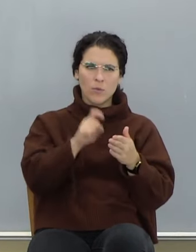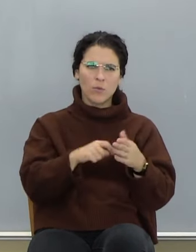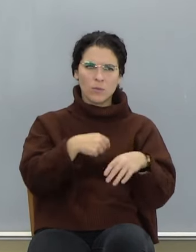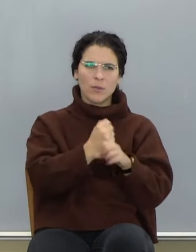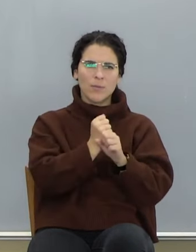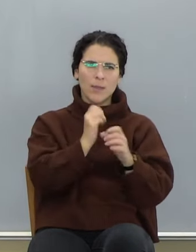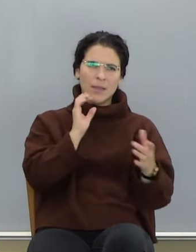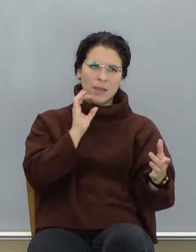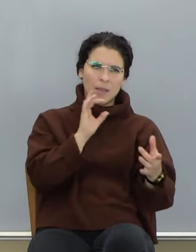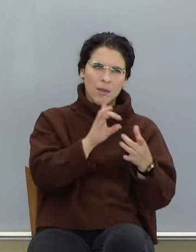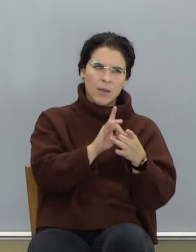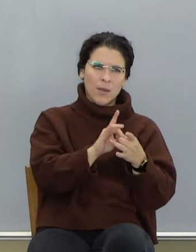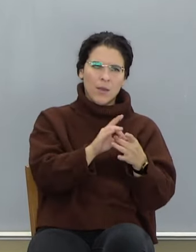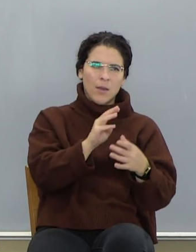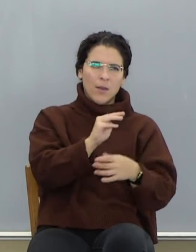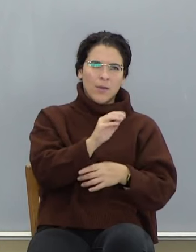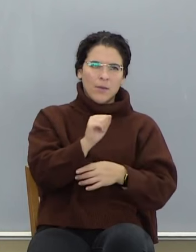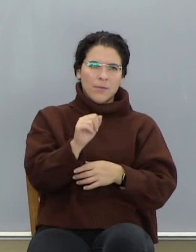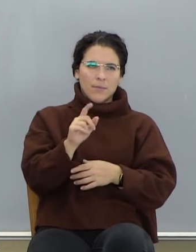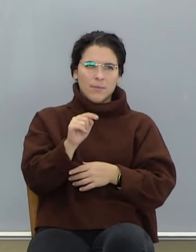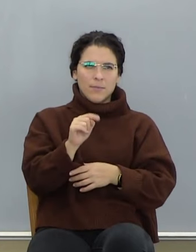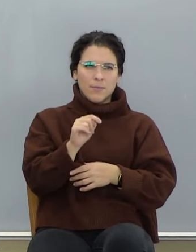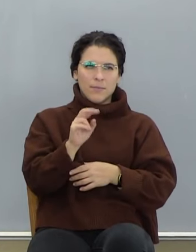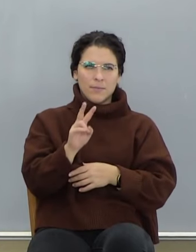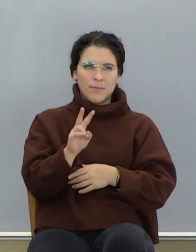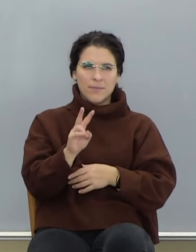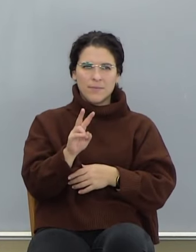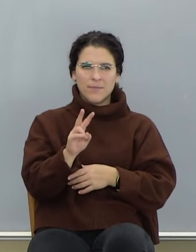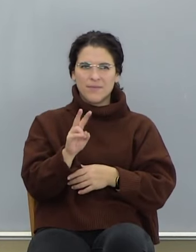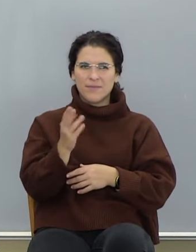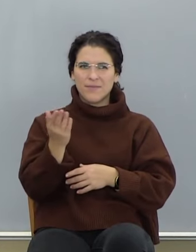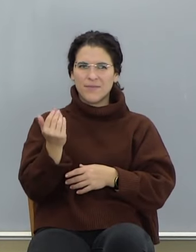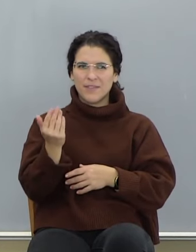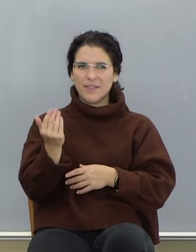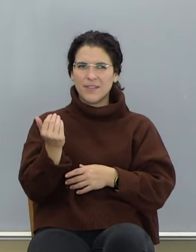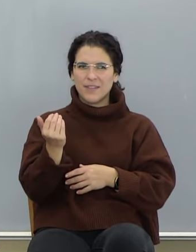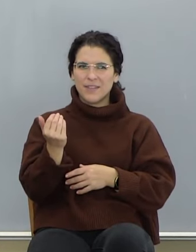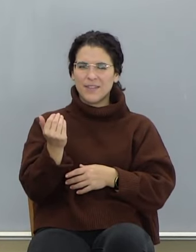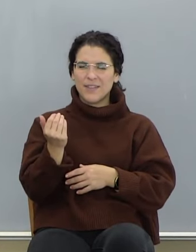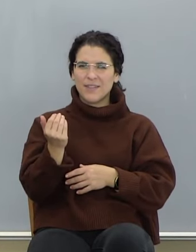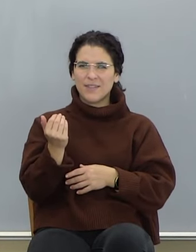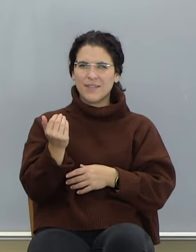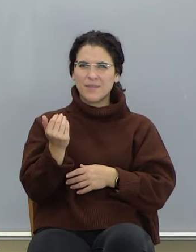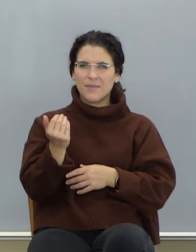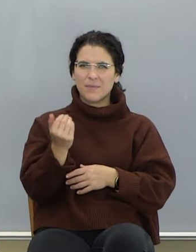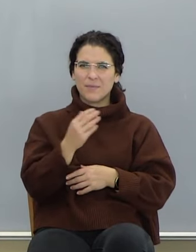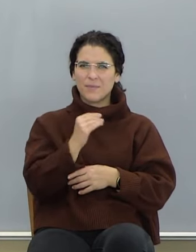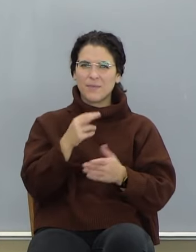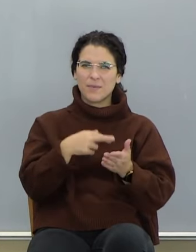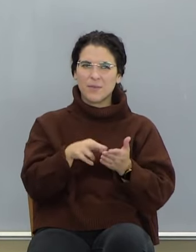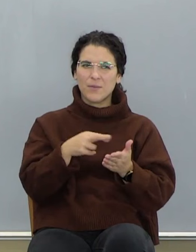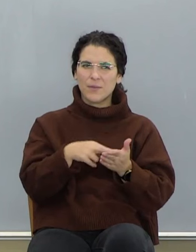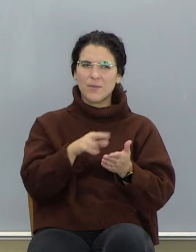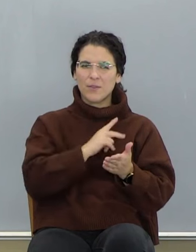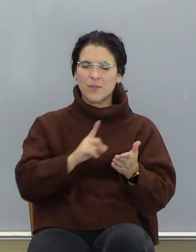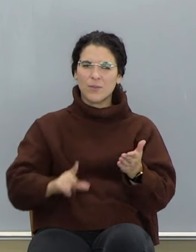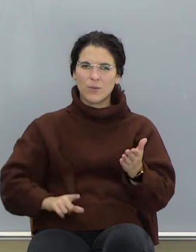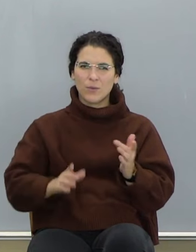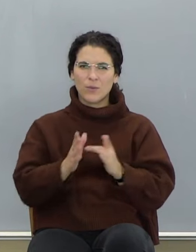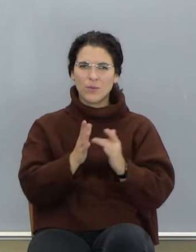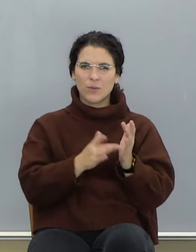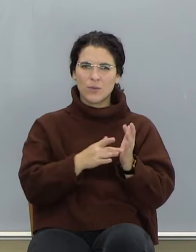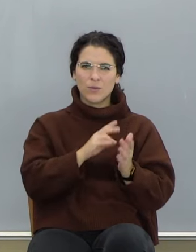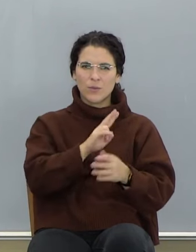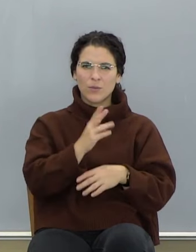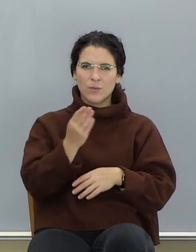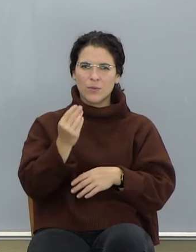right? Matthew chapter 2, look there at verse 15. And this is reference to the Lord Jesus. Verse 14,